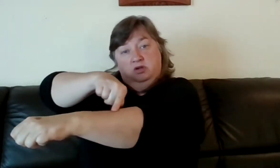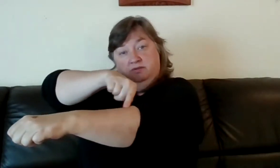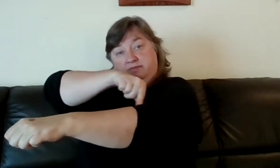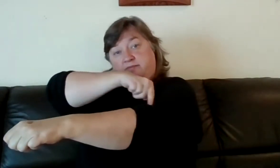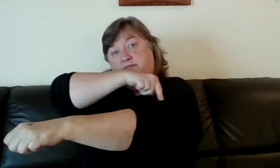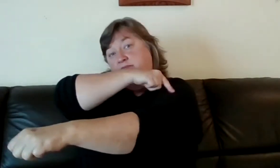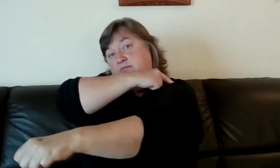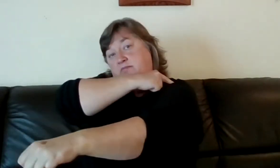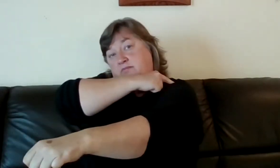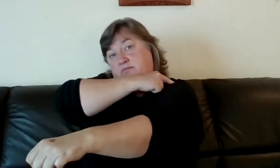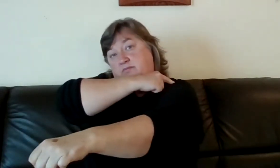long,